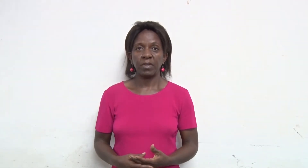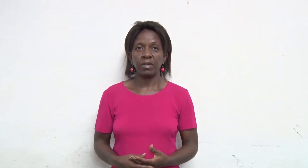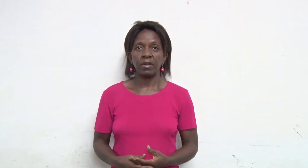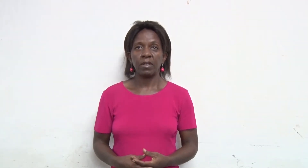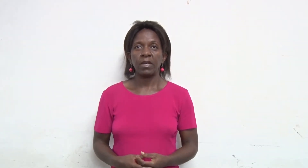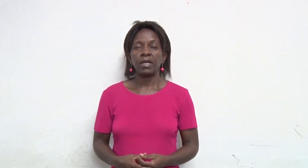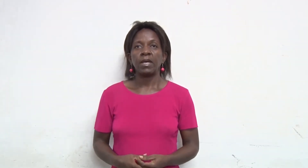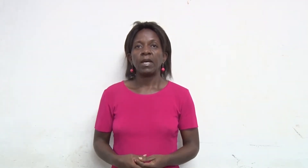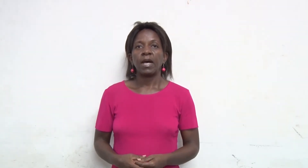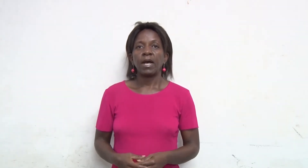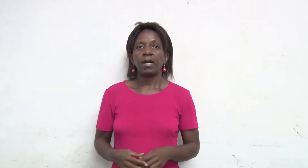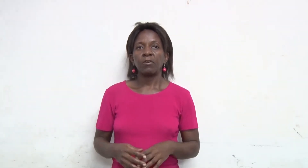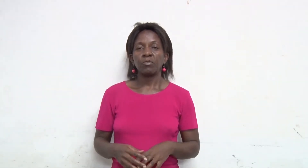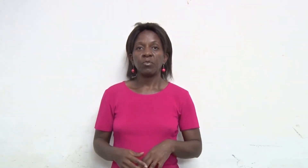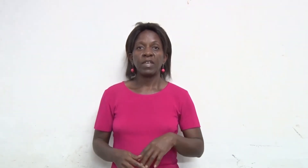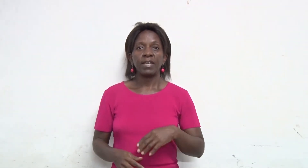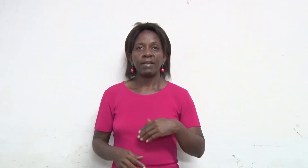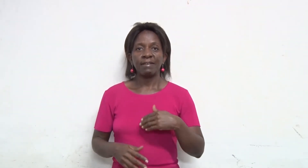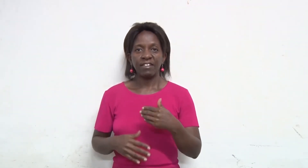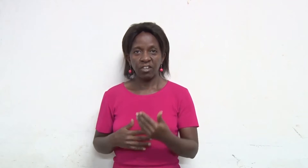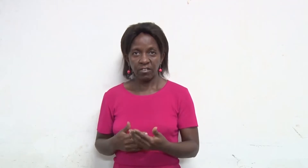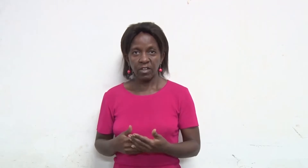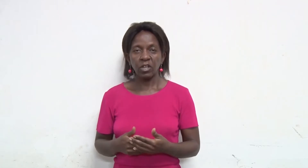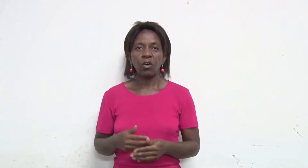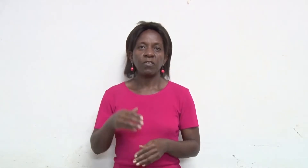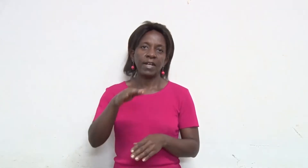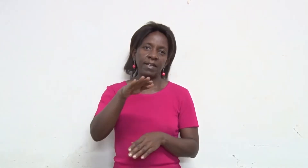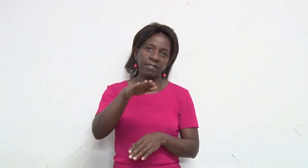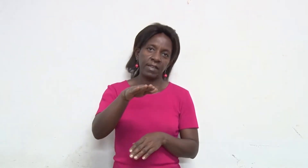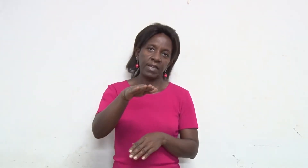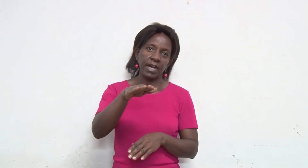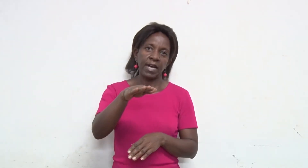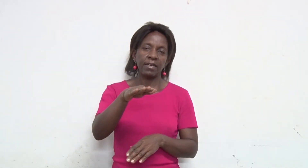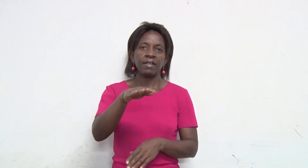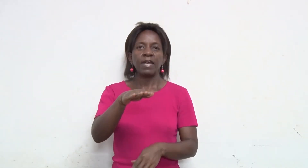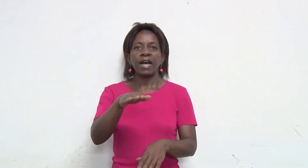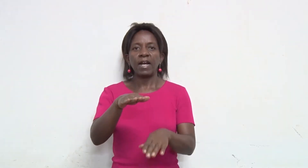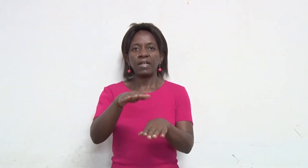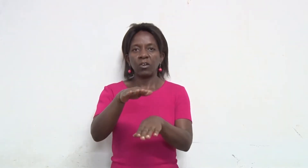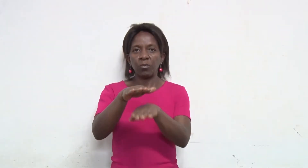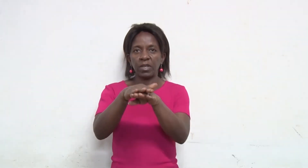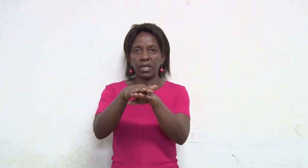uninterrupted through the interchanging of the listening hand and the